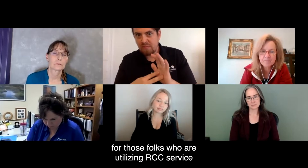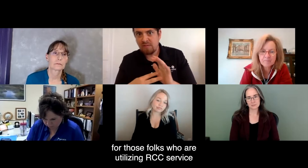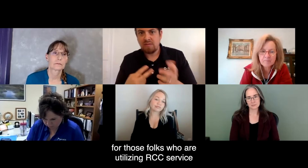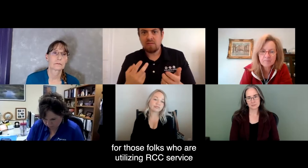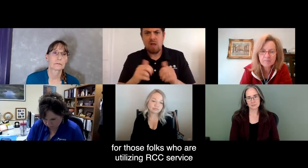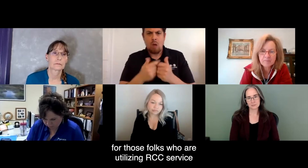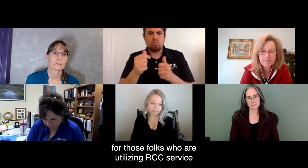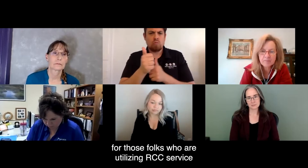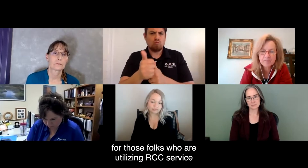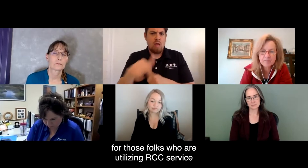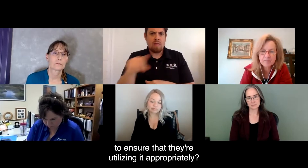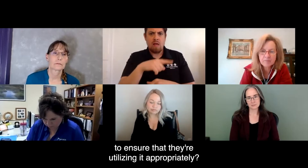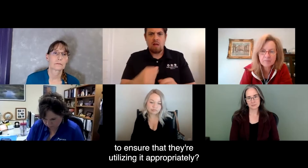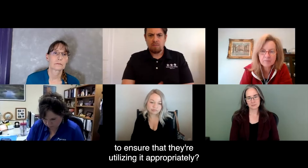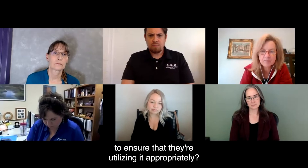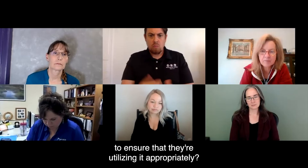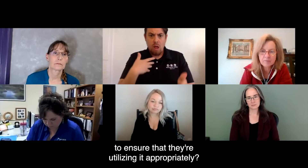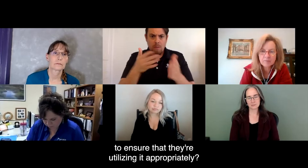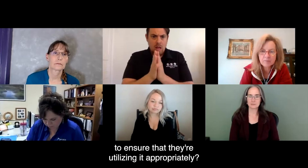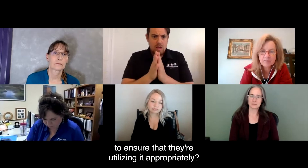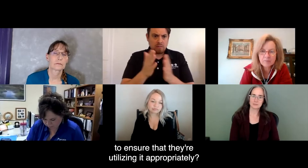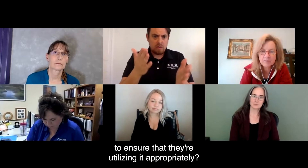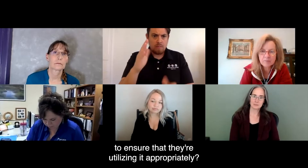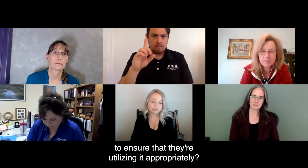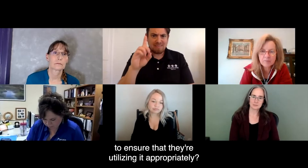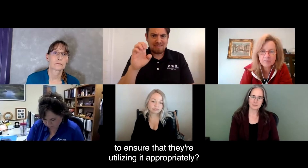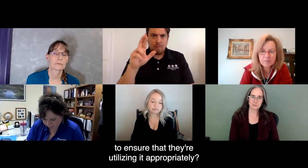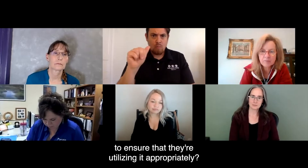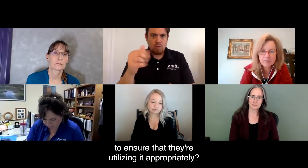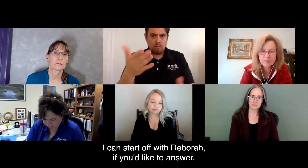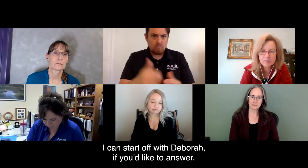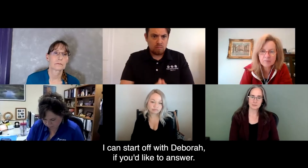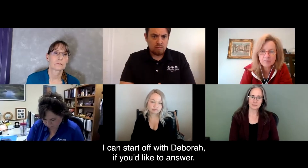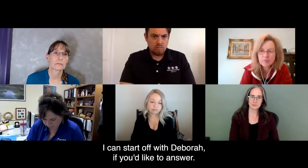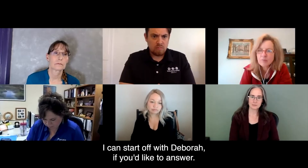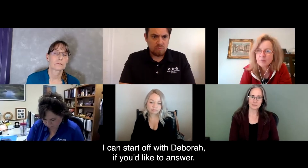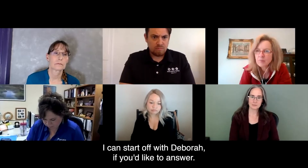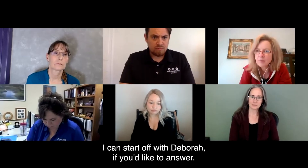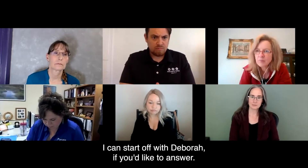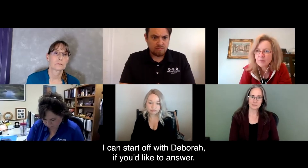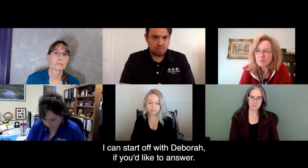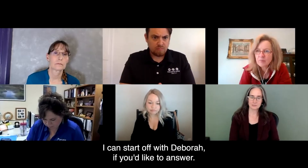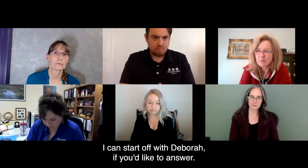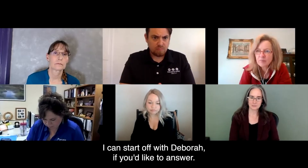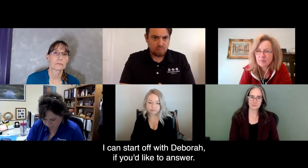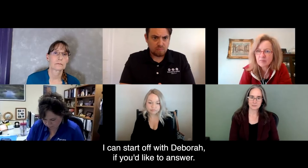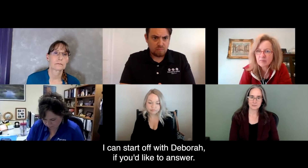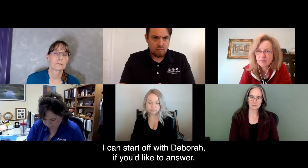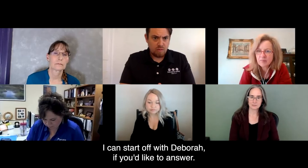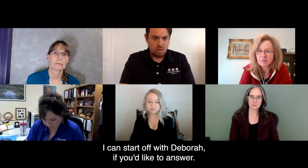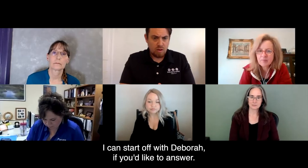are utilizing RCC service to ensure that they're utilizing it appropriately? I can start off with Deborah if you'd like to answer.